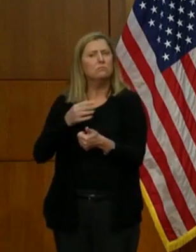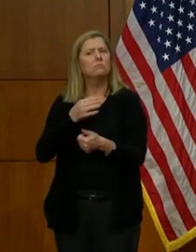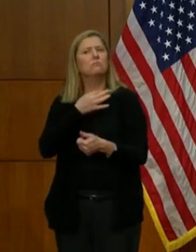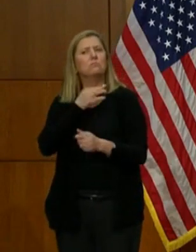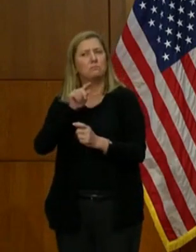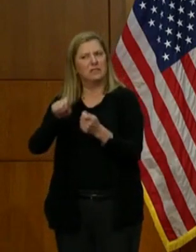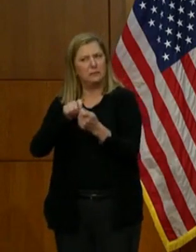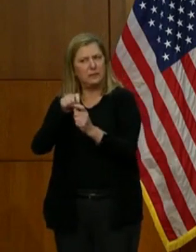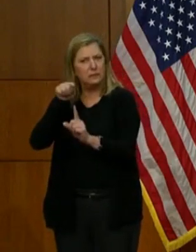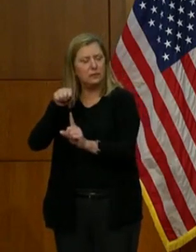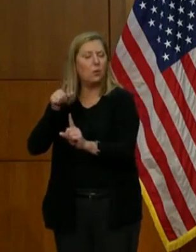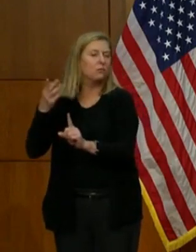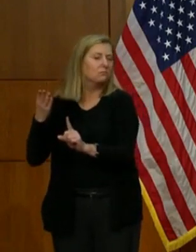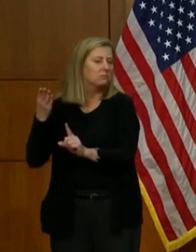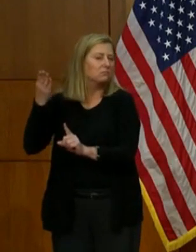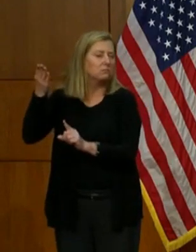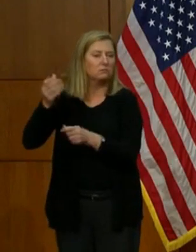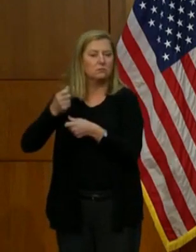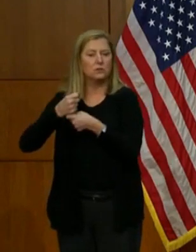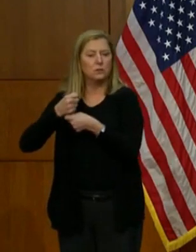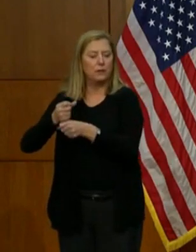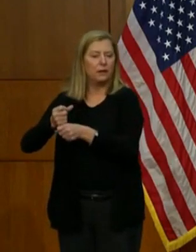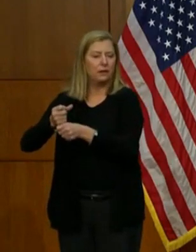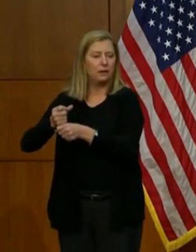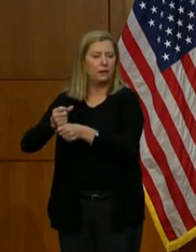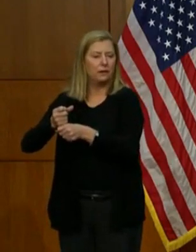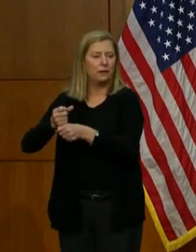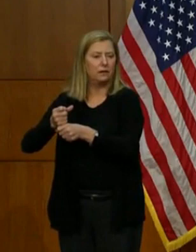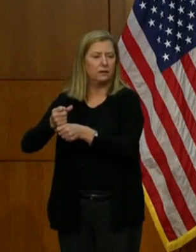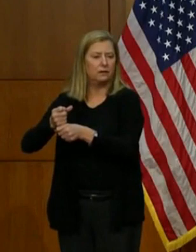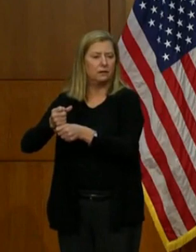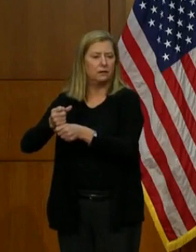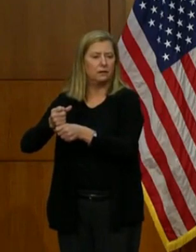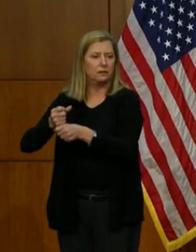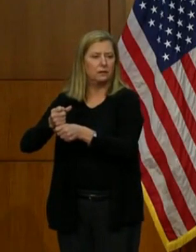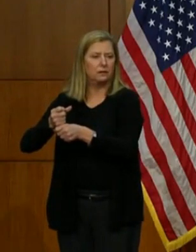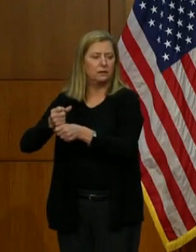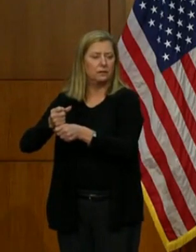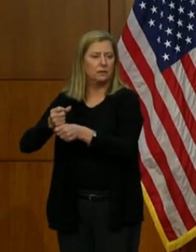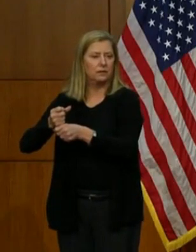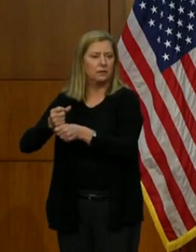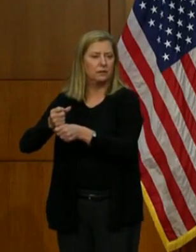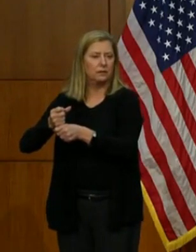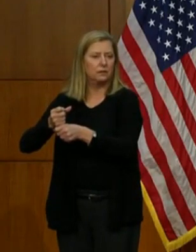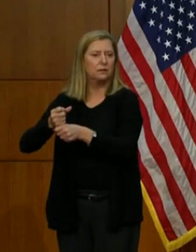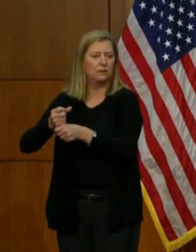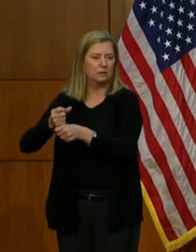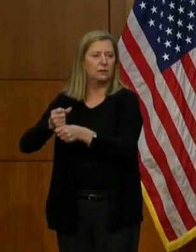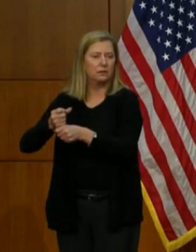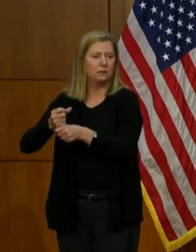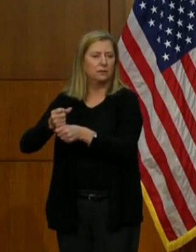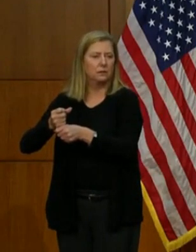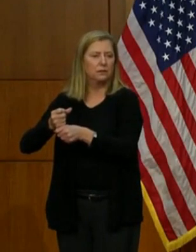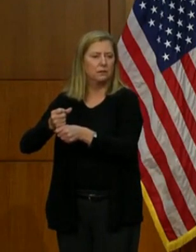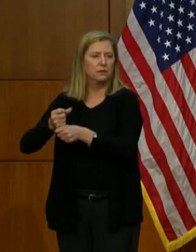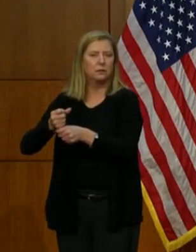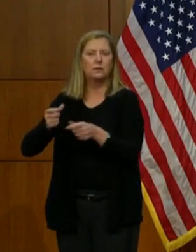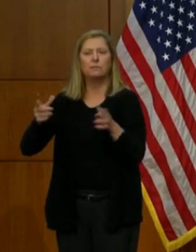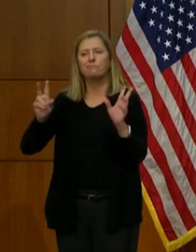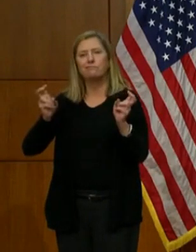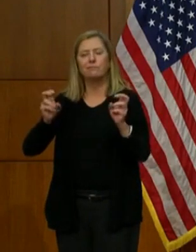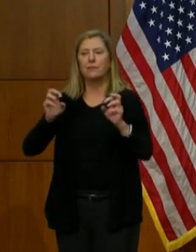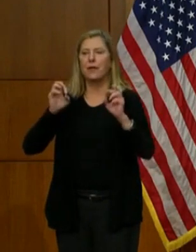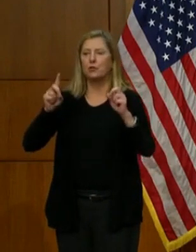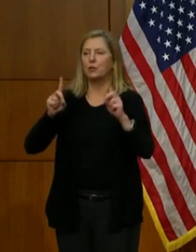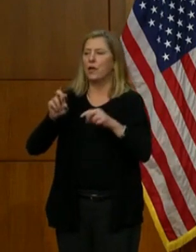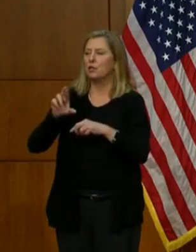create or the suggestion of creating an education corps of education reserve corps for